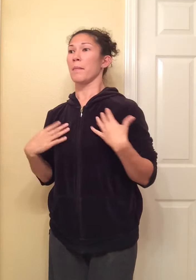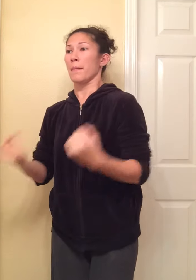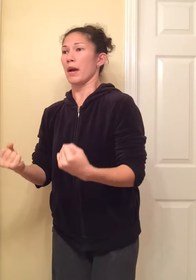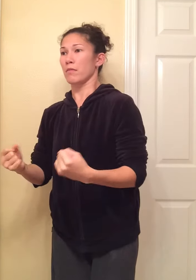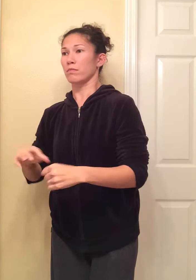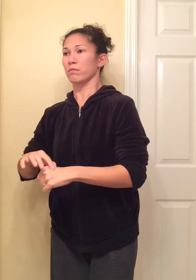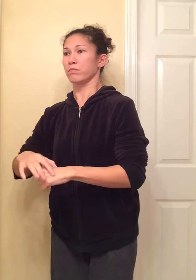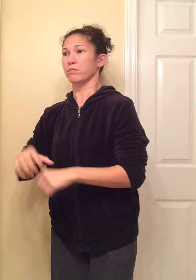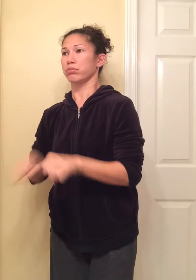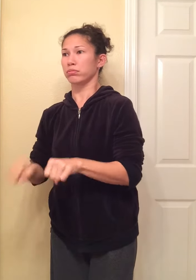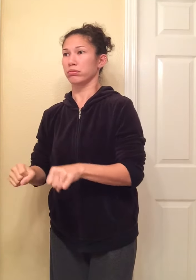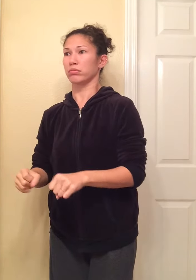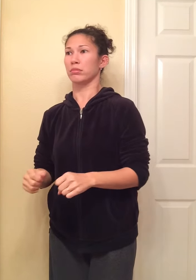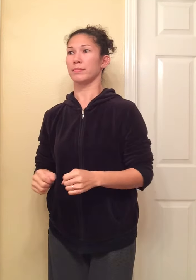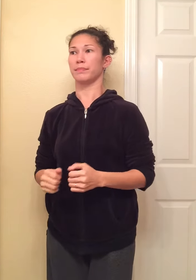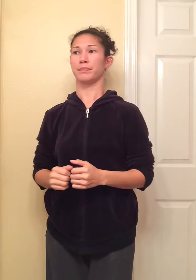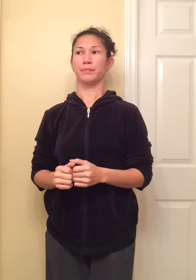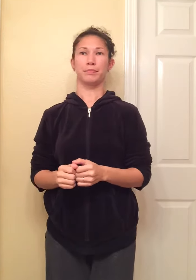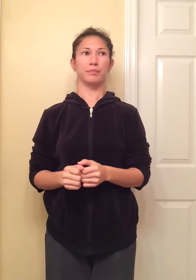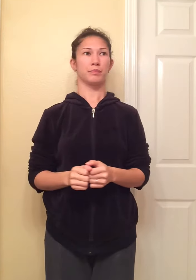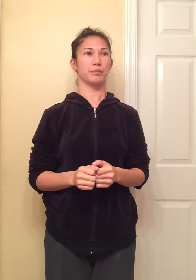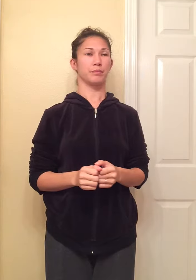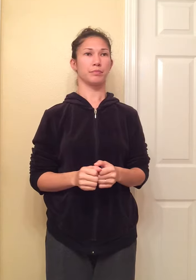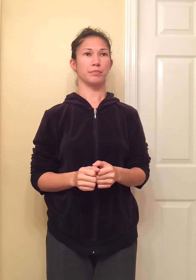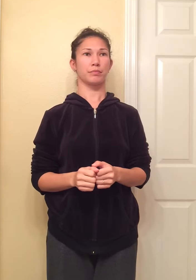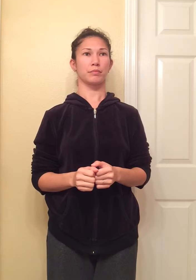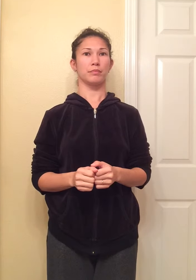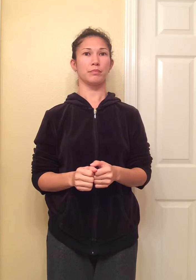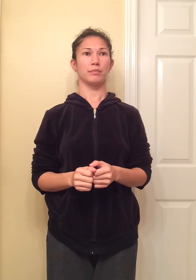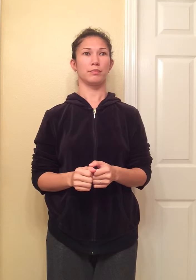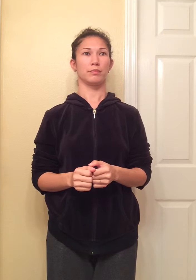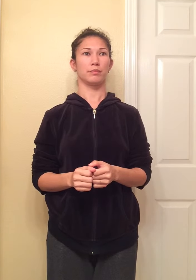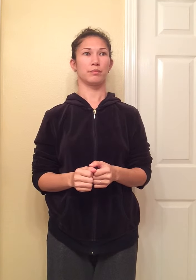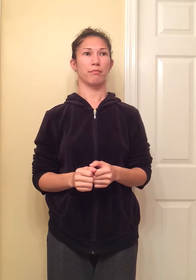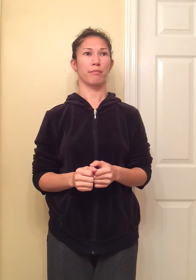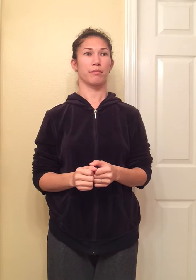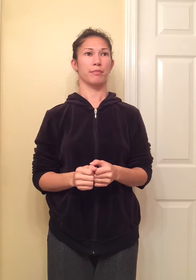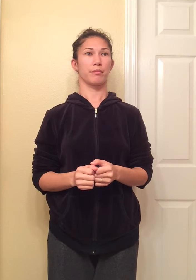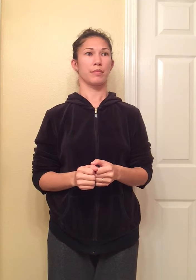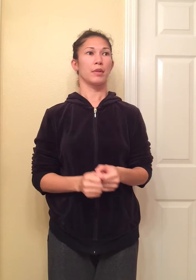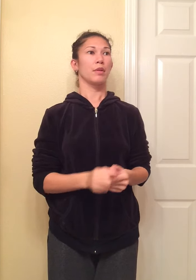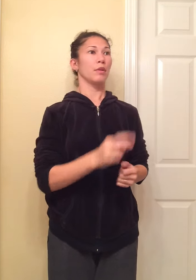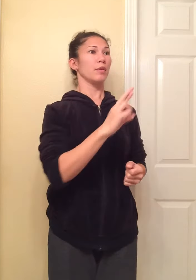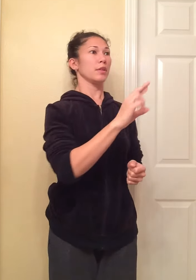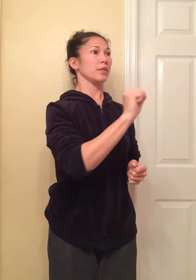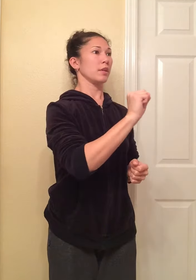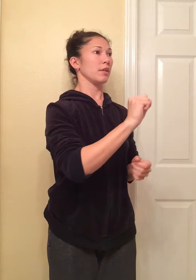Earthquakes measuring a 7 or above on the scale can cause a great deal of damage.